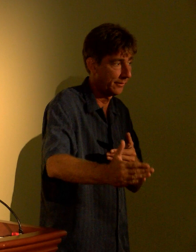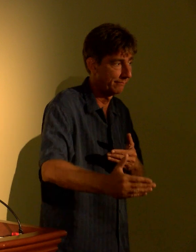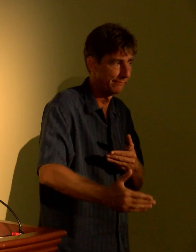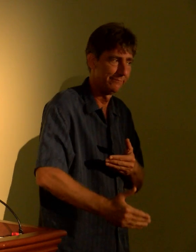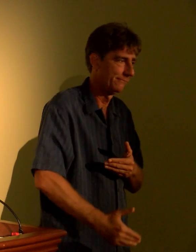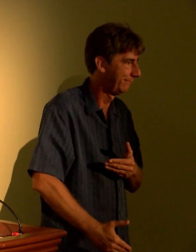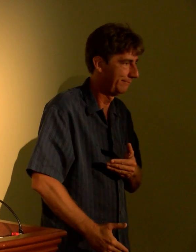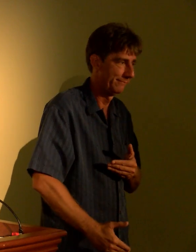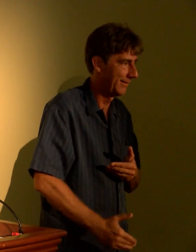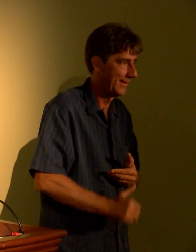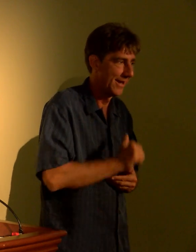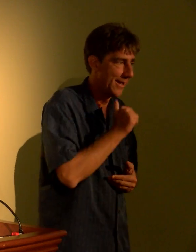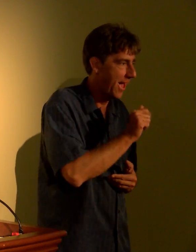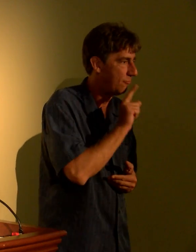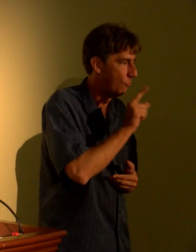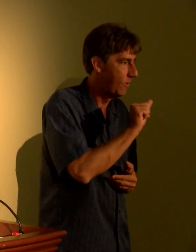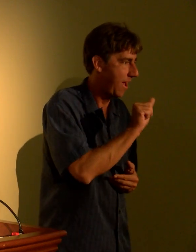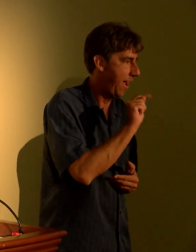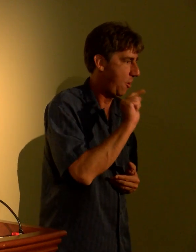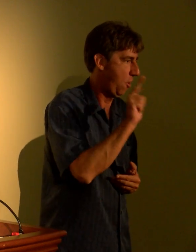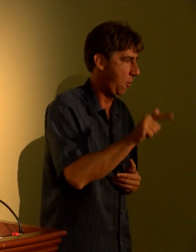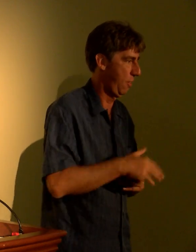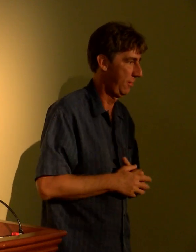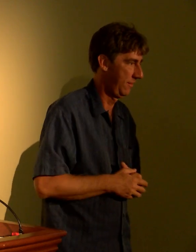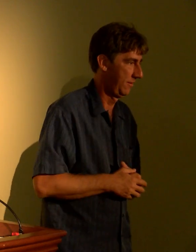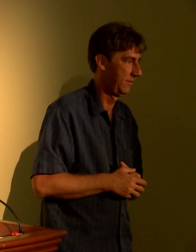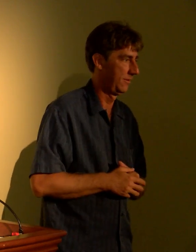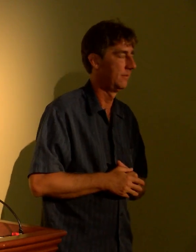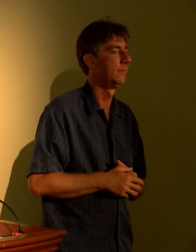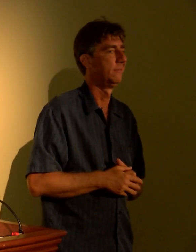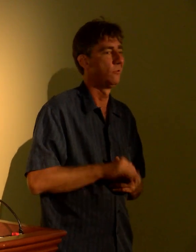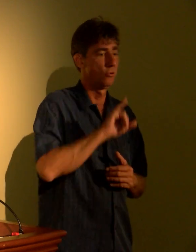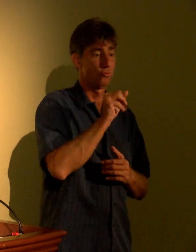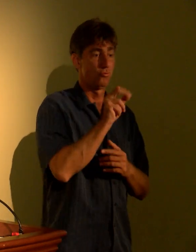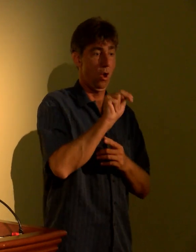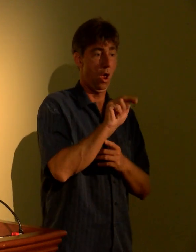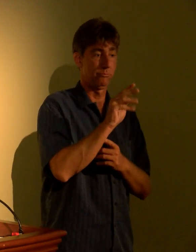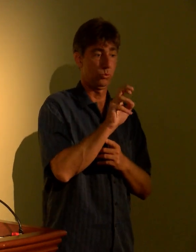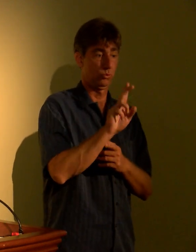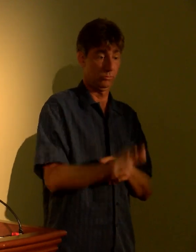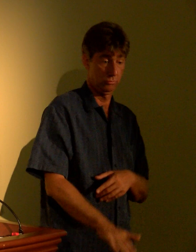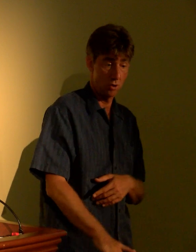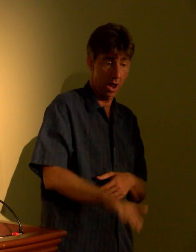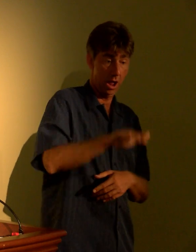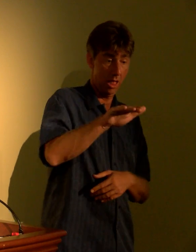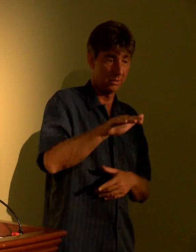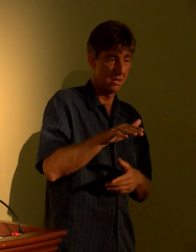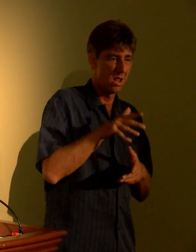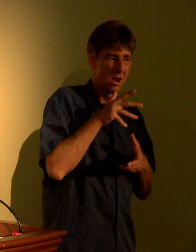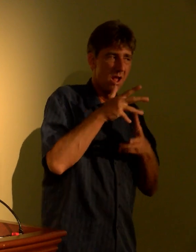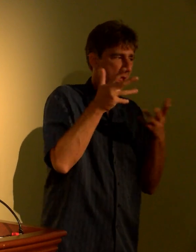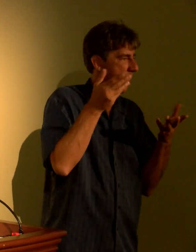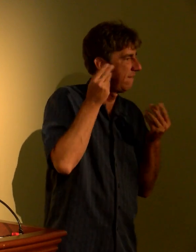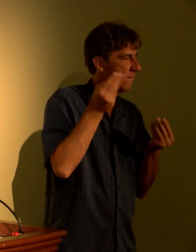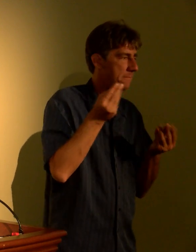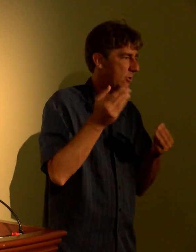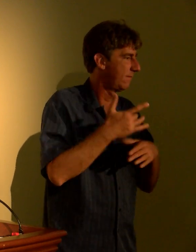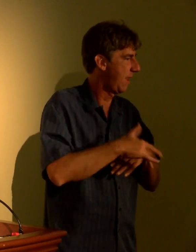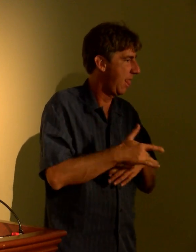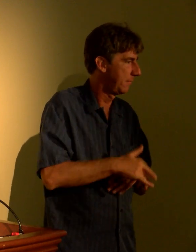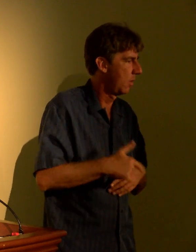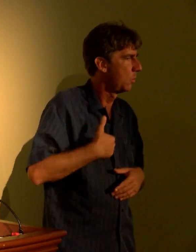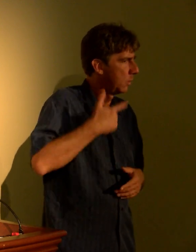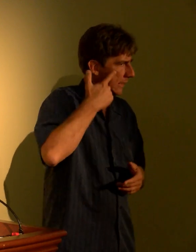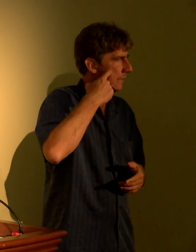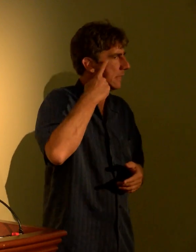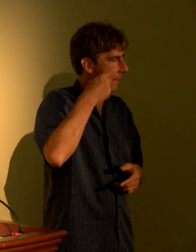the truth. There is not much known about John Brewster's childhood. We think he might have been able to